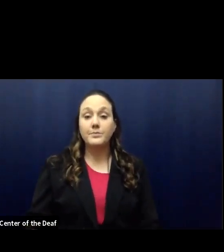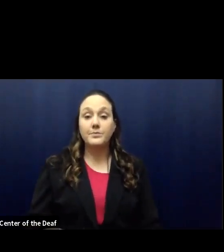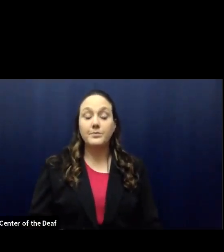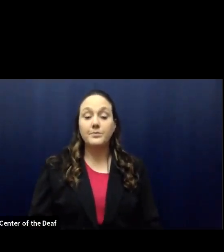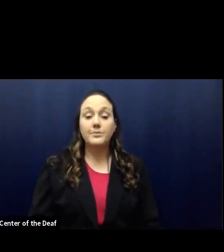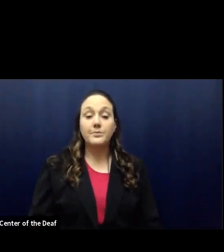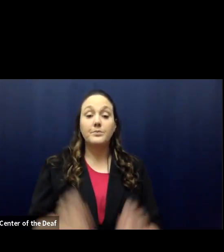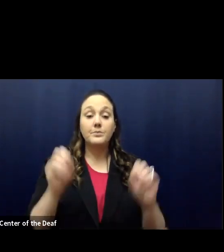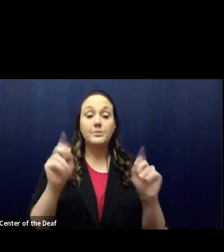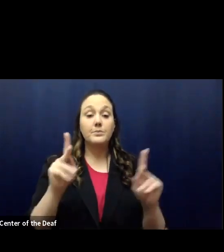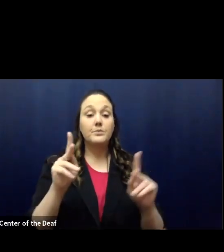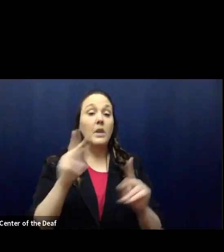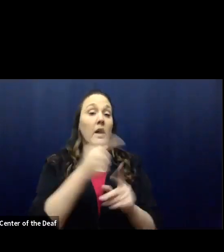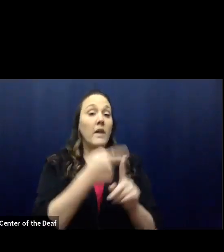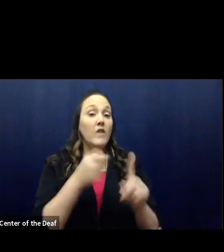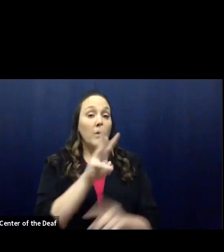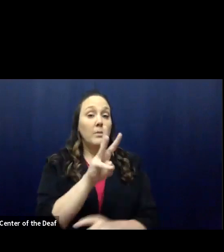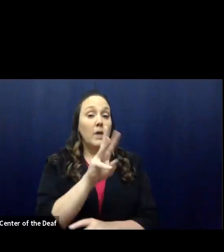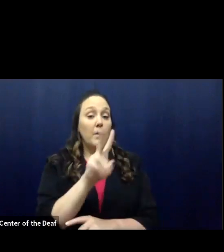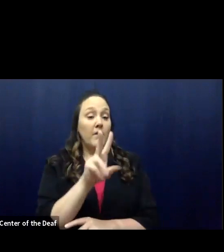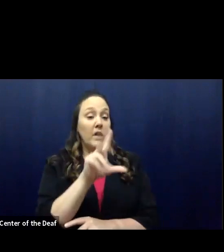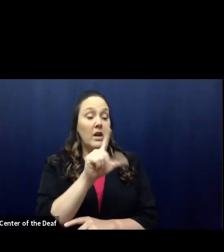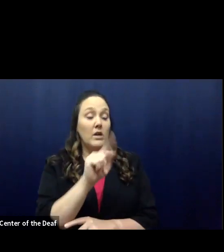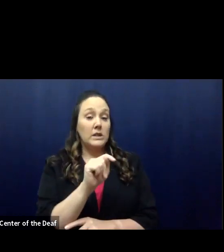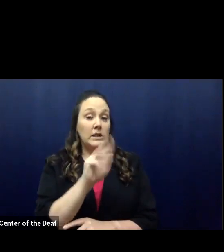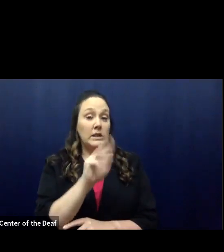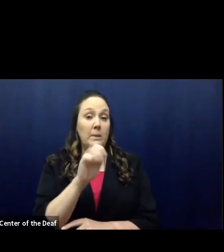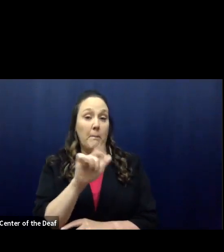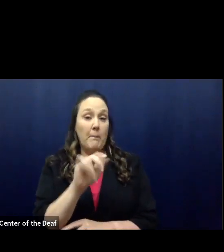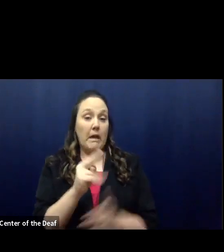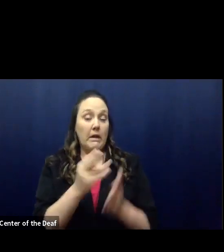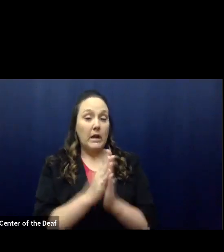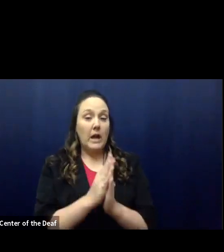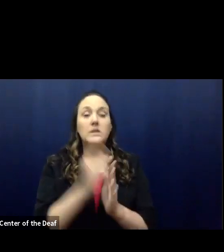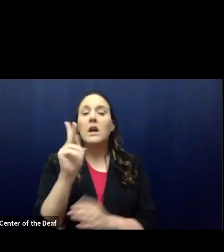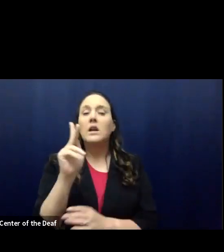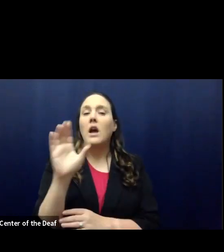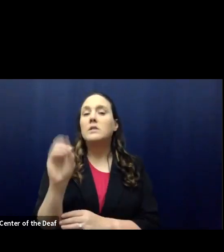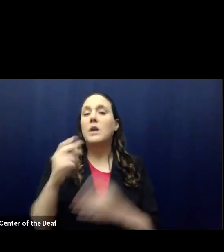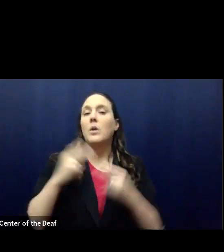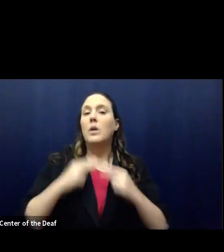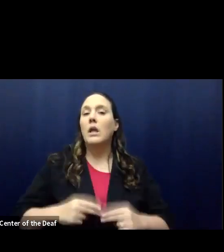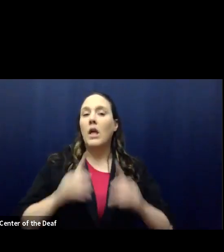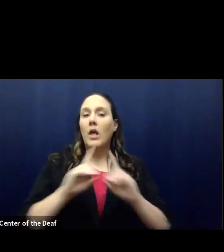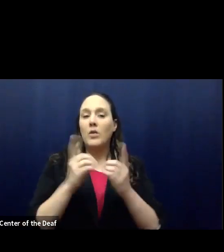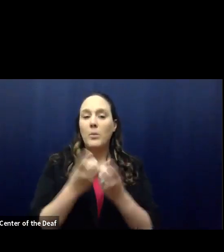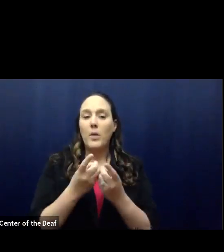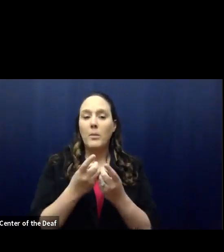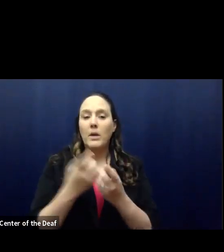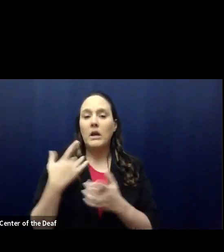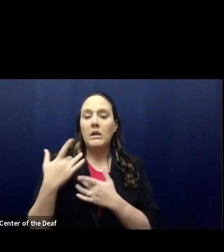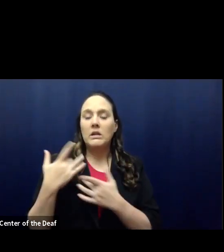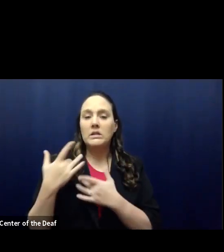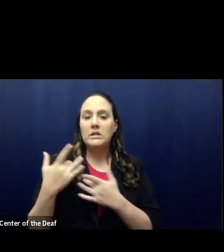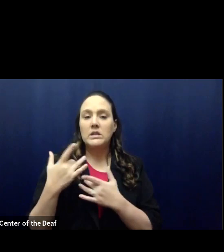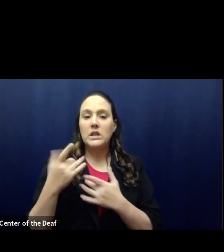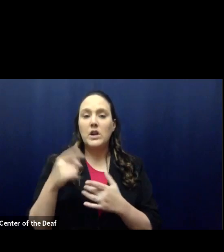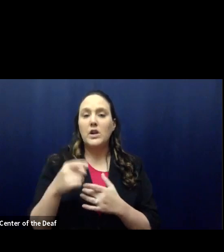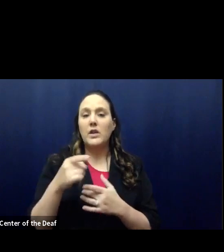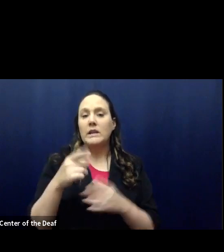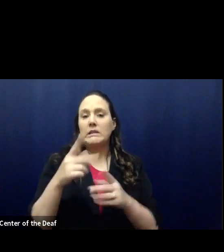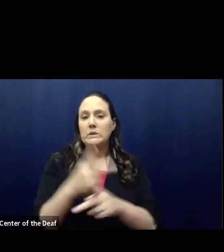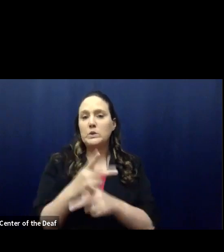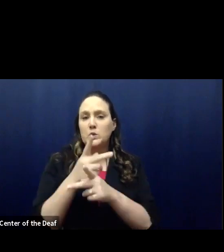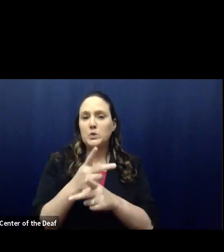All right, from WVLT, Megan asks, does the Knox County Health Department consider remdesivir as a viable treatment option